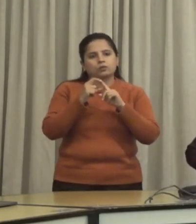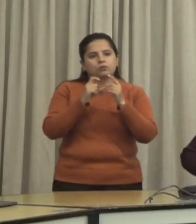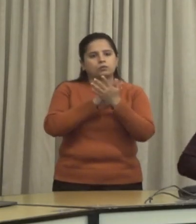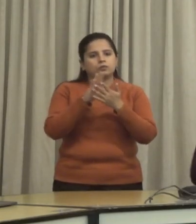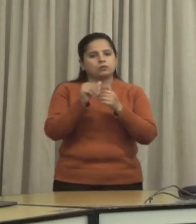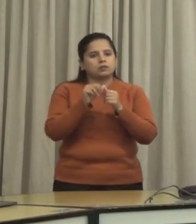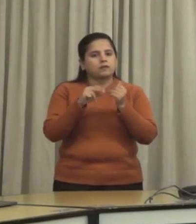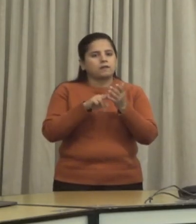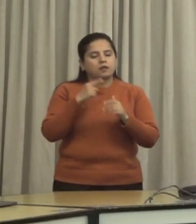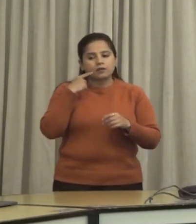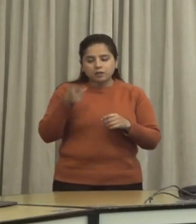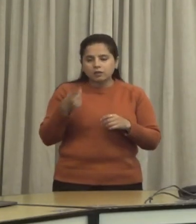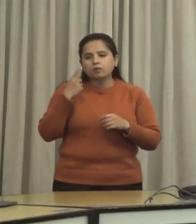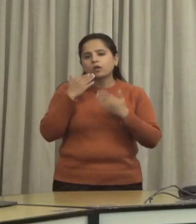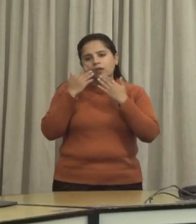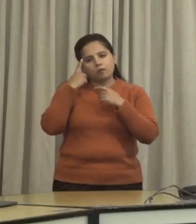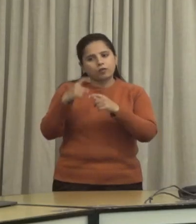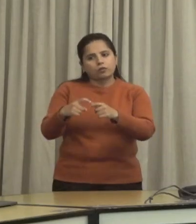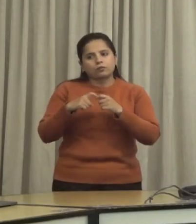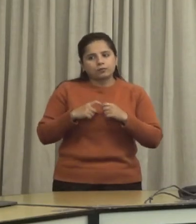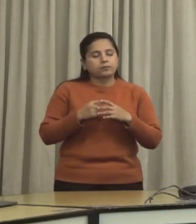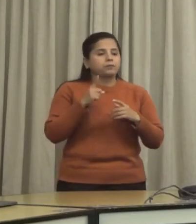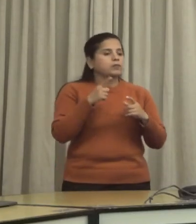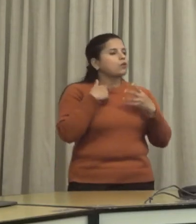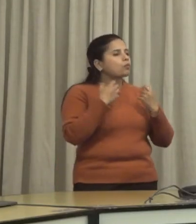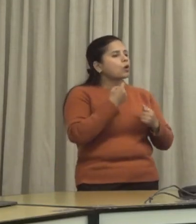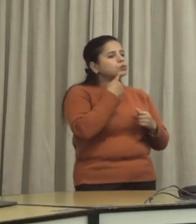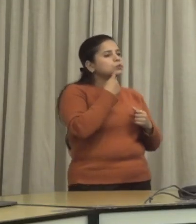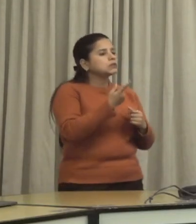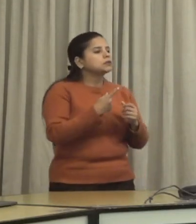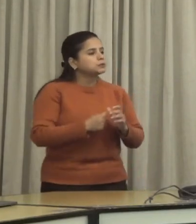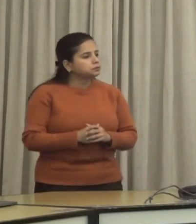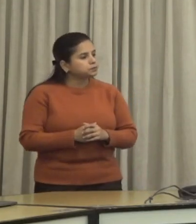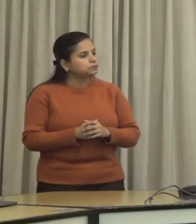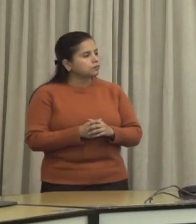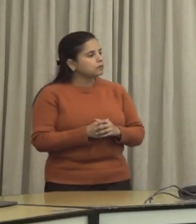Thank you for this question. And what I want to say that